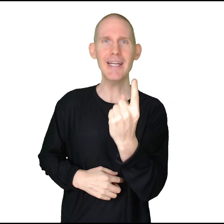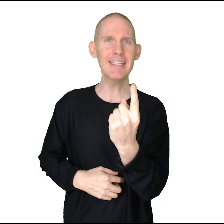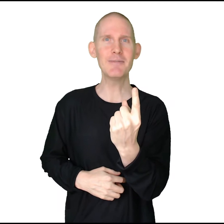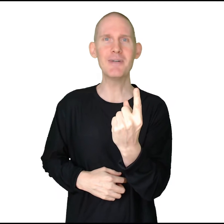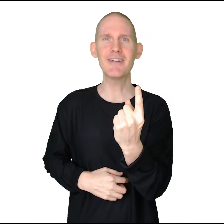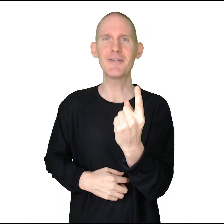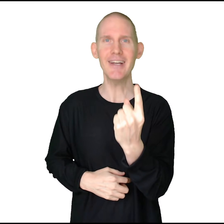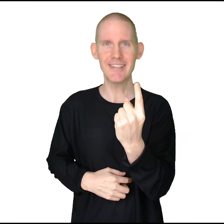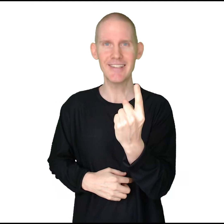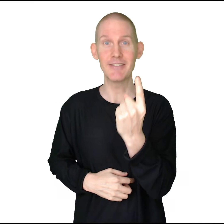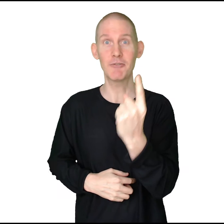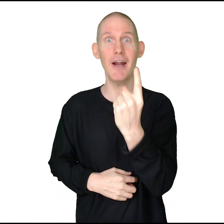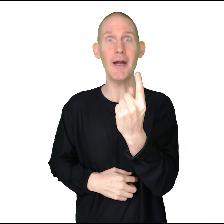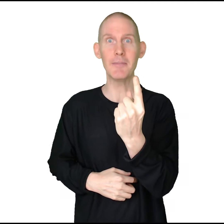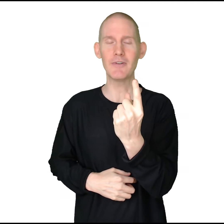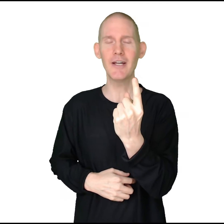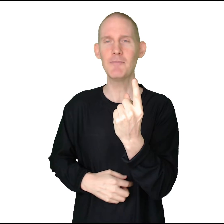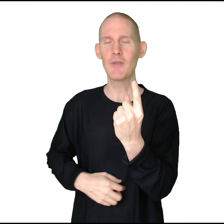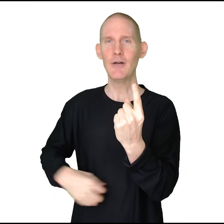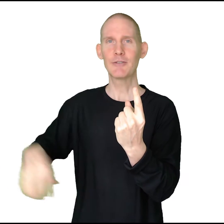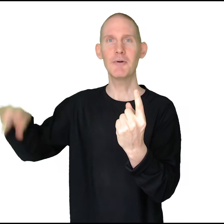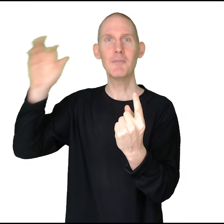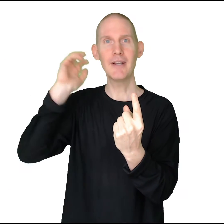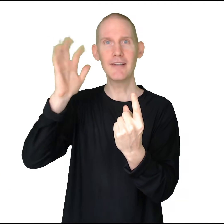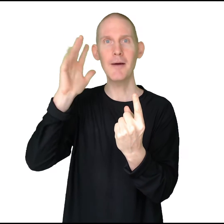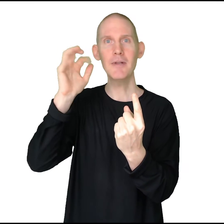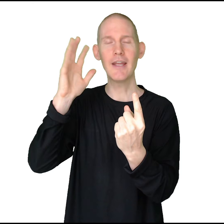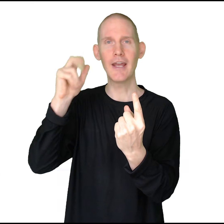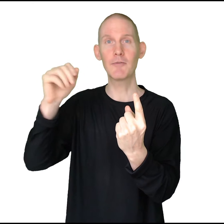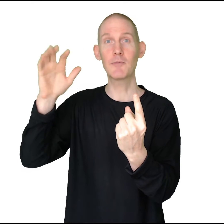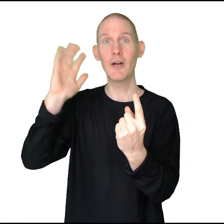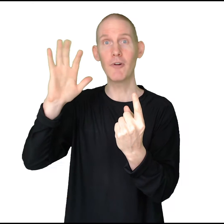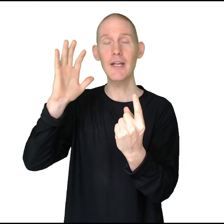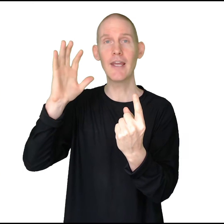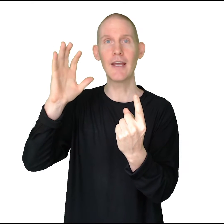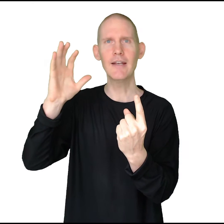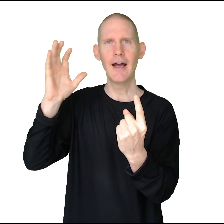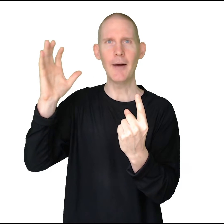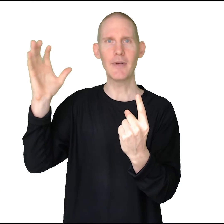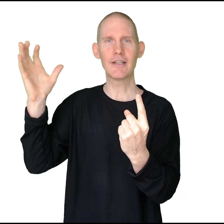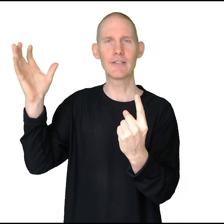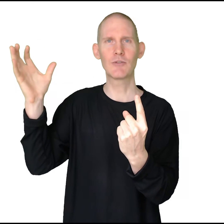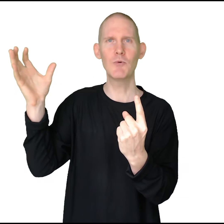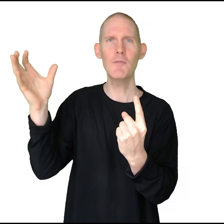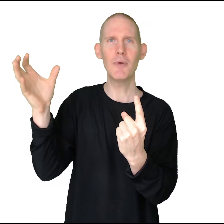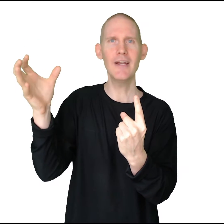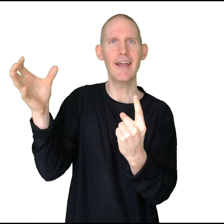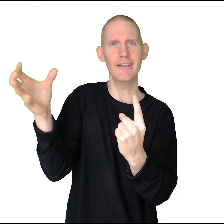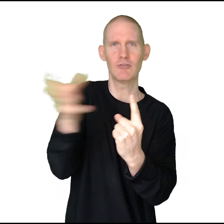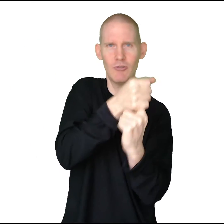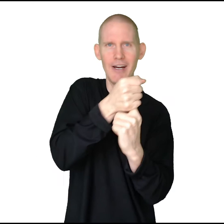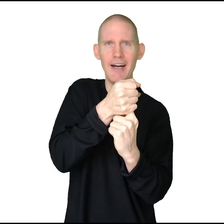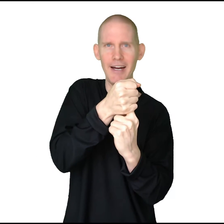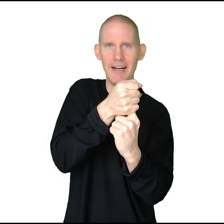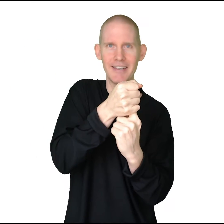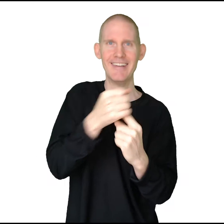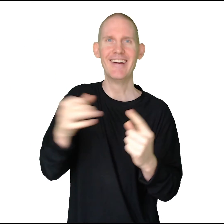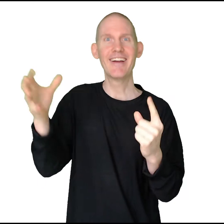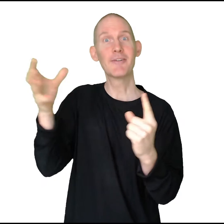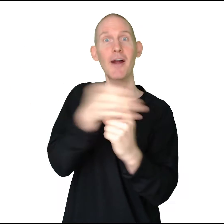waiting to be arrested, grabbed, right? So with my dominant hand, with my right hand, I'm going to swoop in and